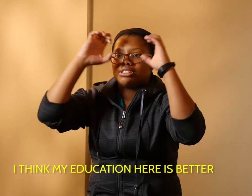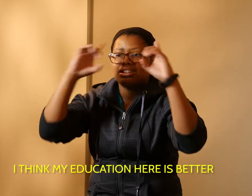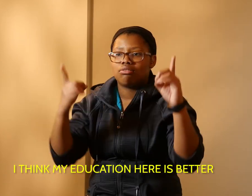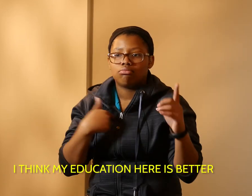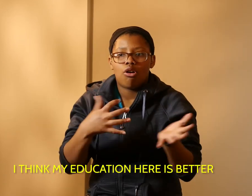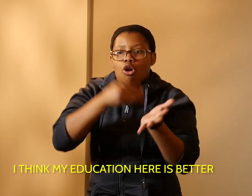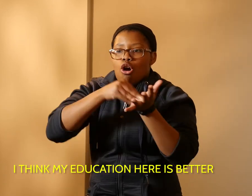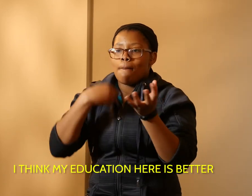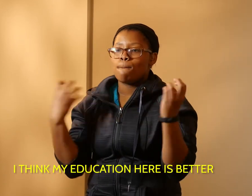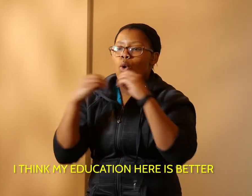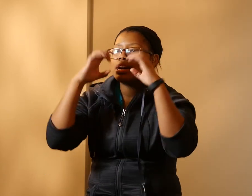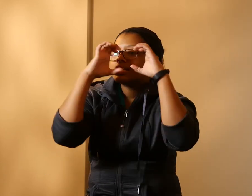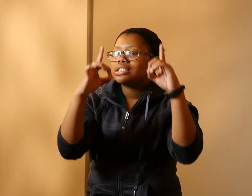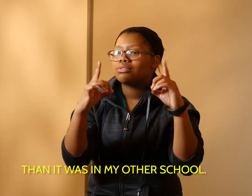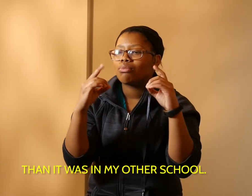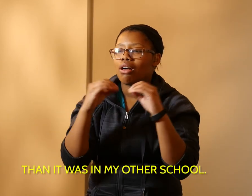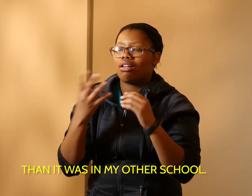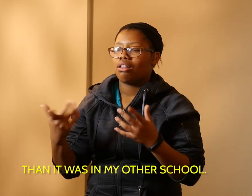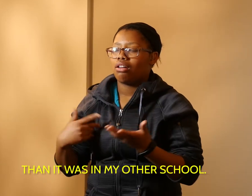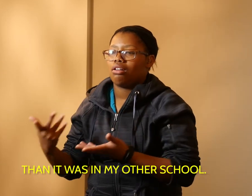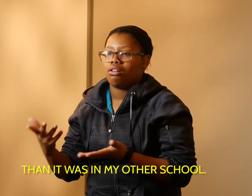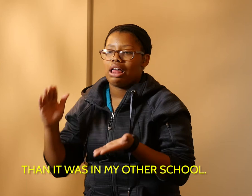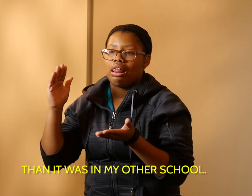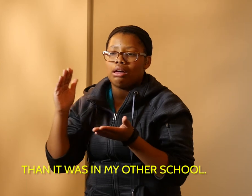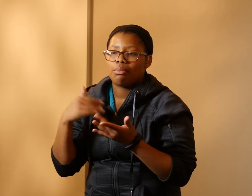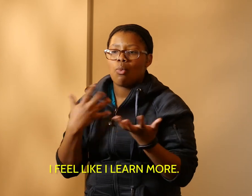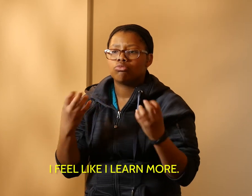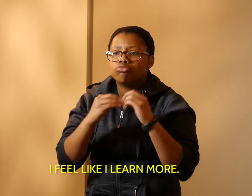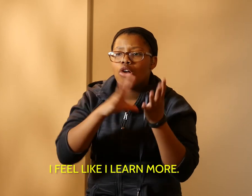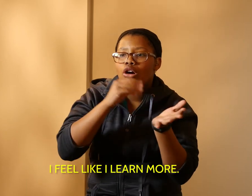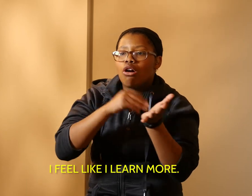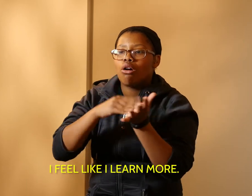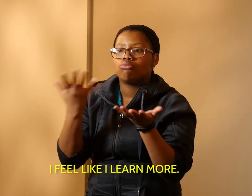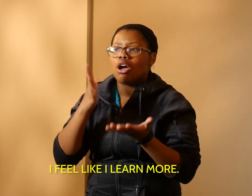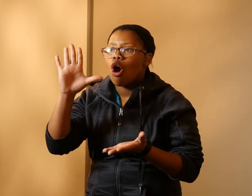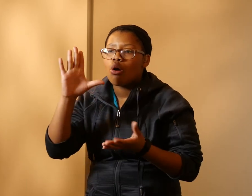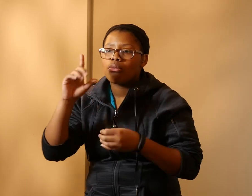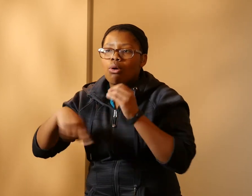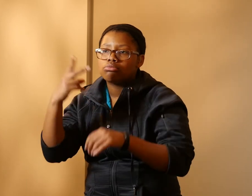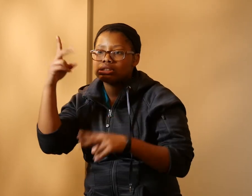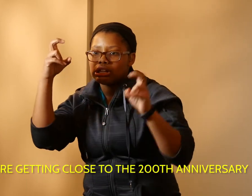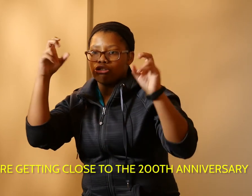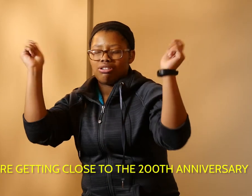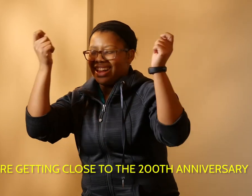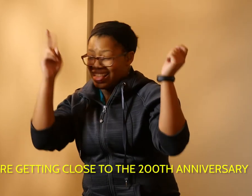my education here is better than it was in my other school. I feel like I learn more. And we're getting close